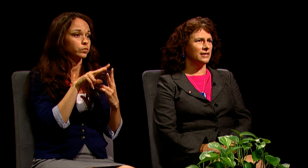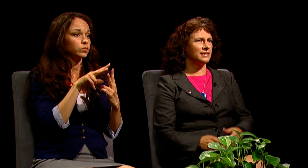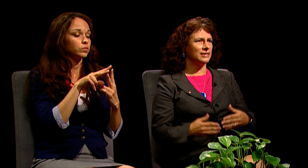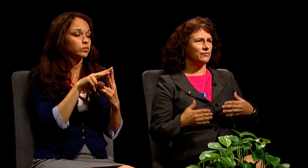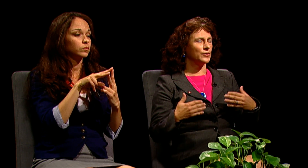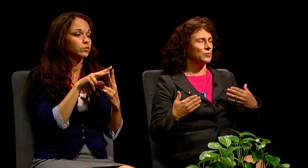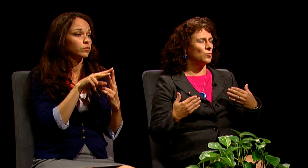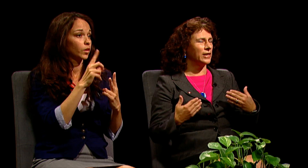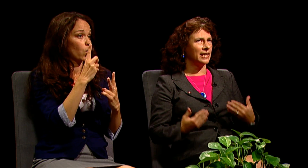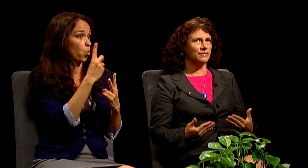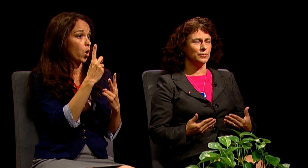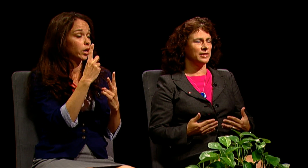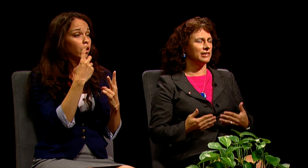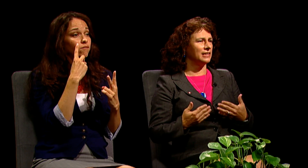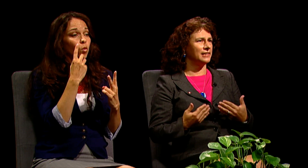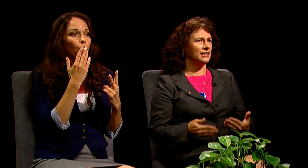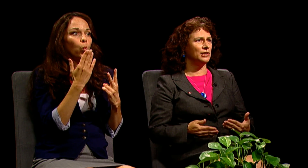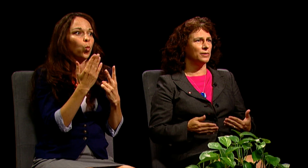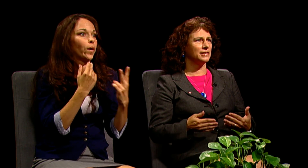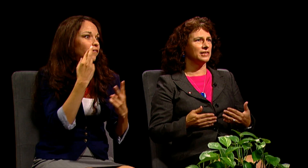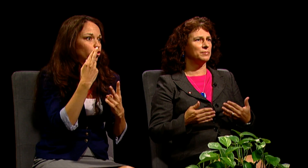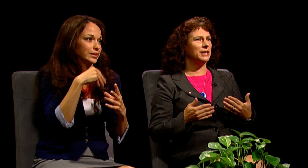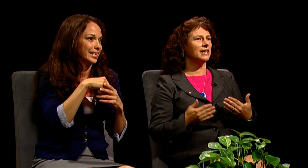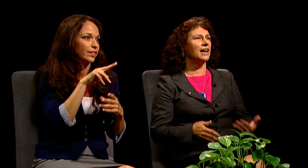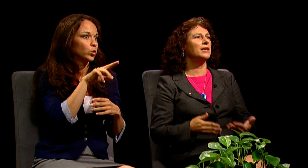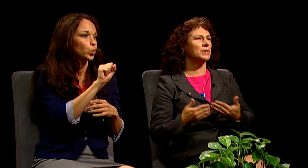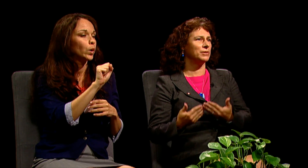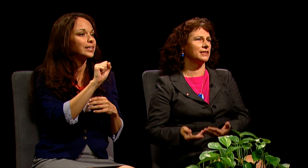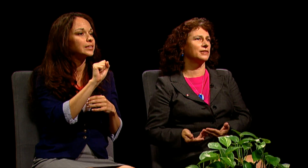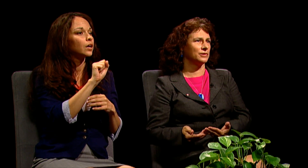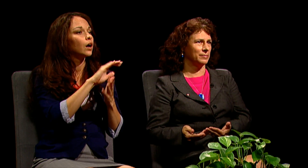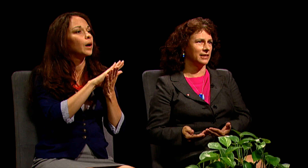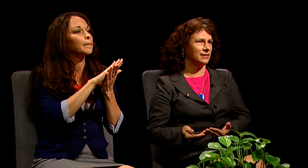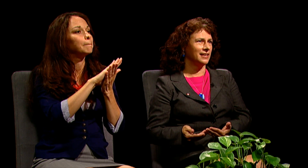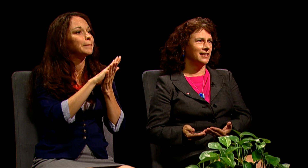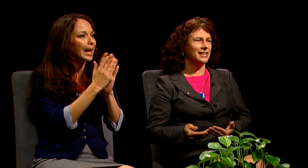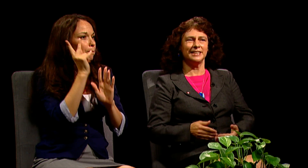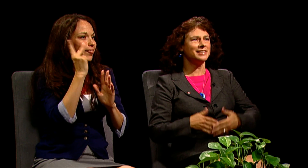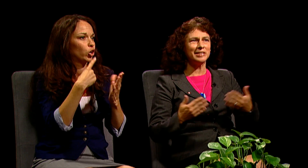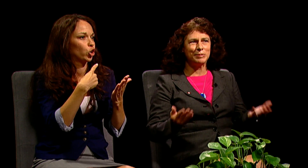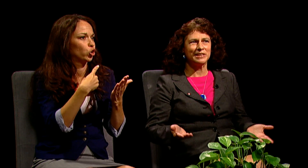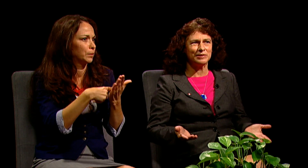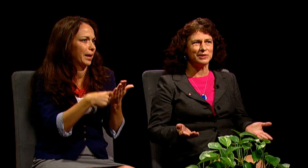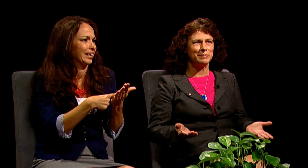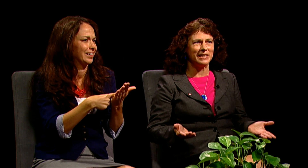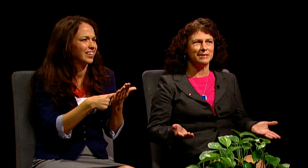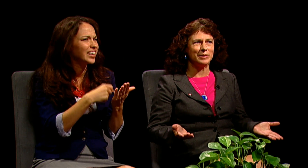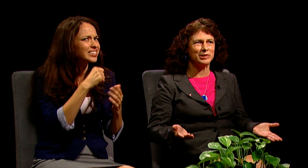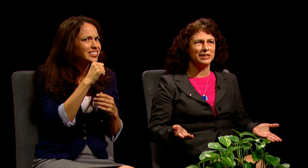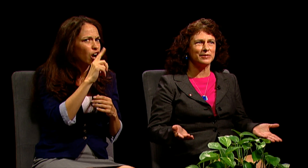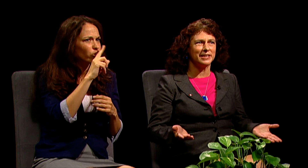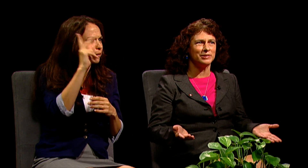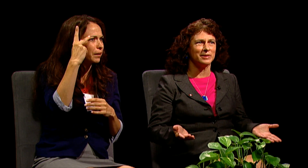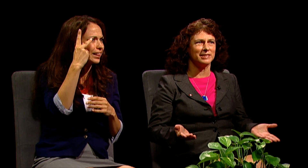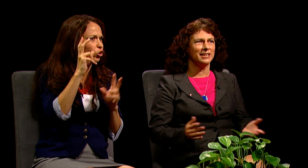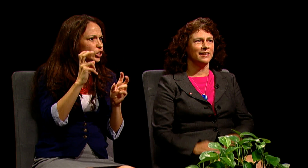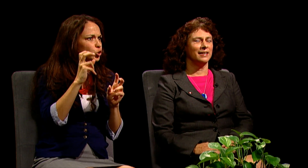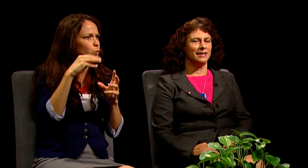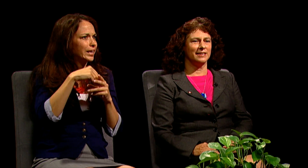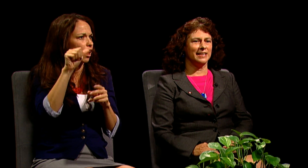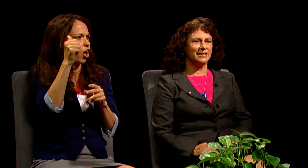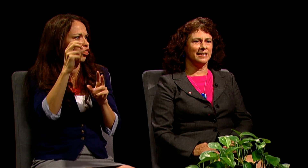One is, for whatever reason, in the U.S. it's become a political debate. It isn't a political debate in most other